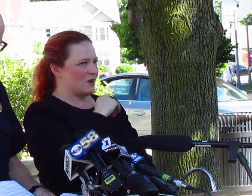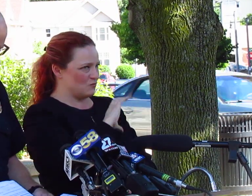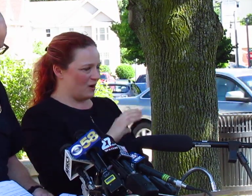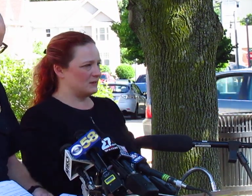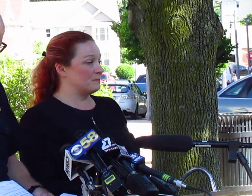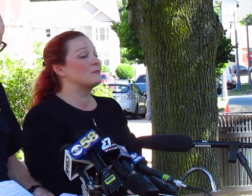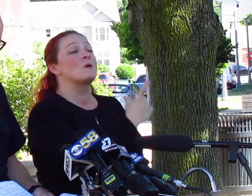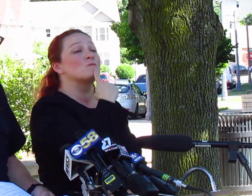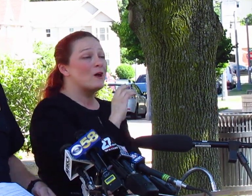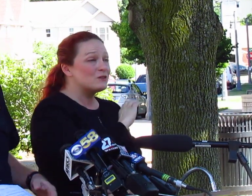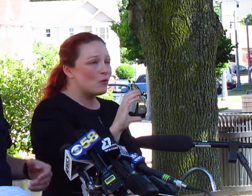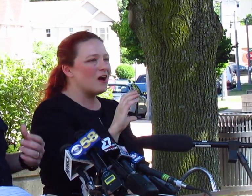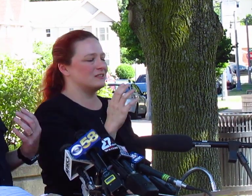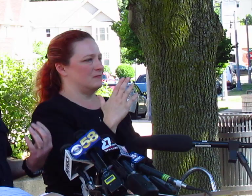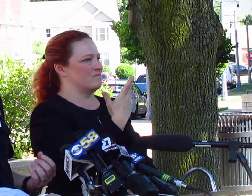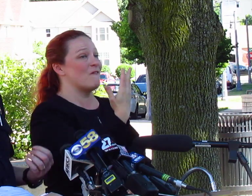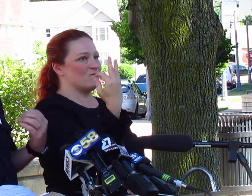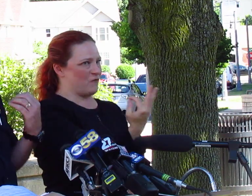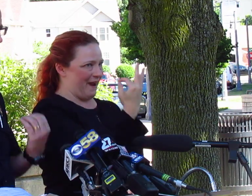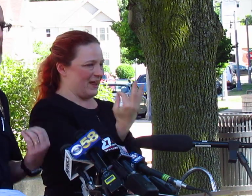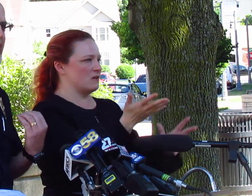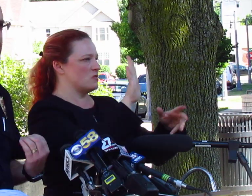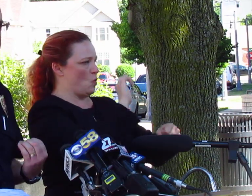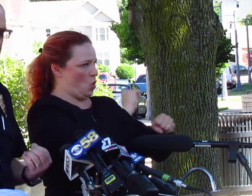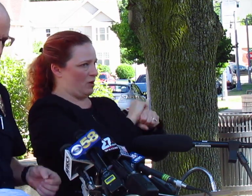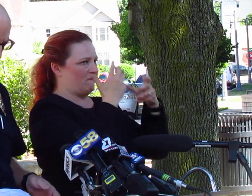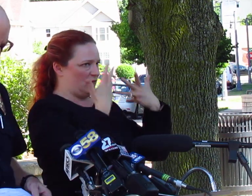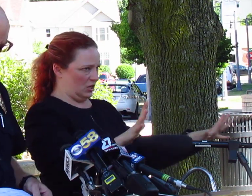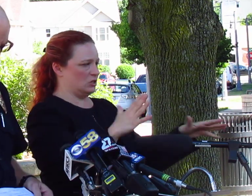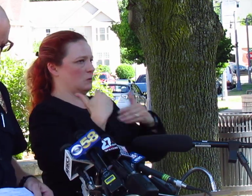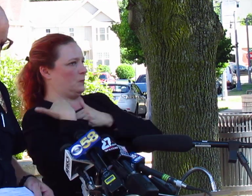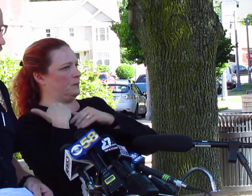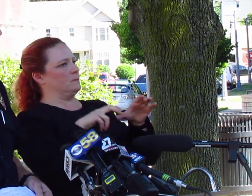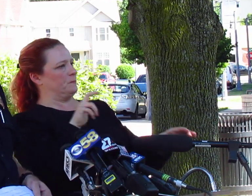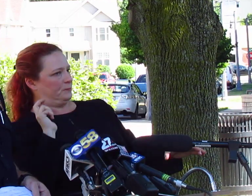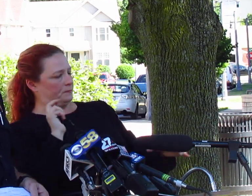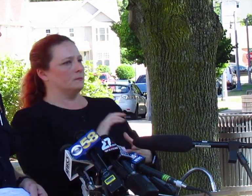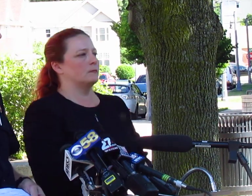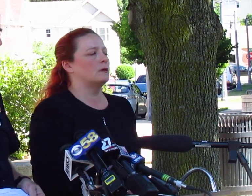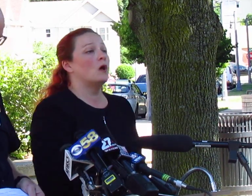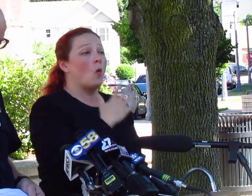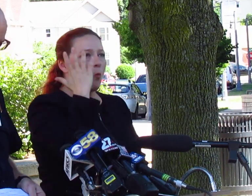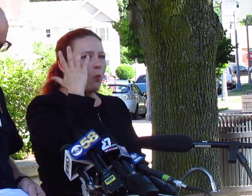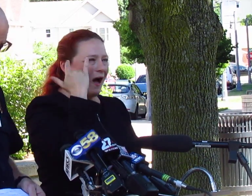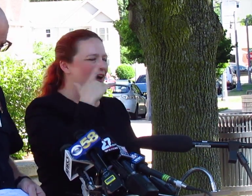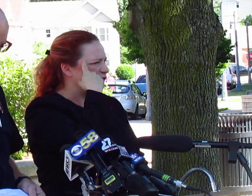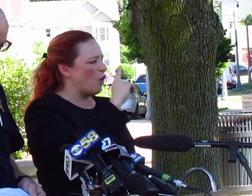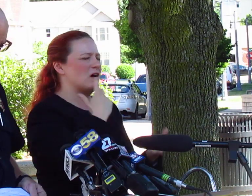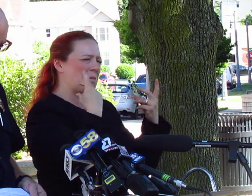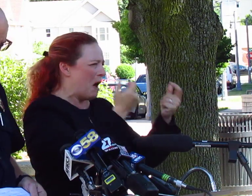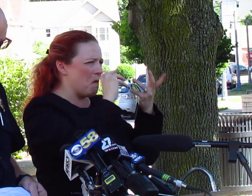on Friday. As you understand, that they're more of a disaster relief for immediate needs. The shelter has been closed up at the high